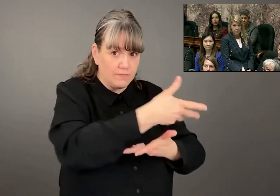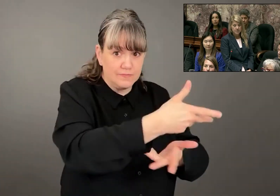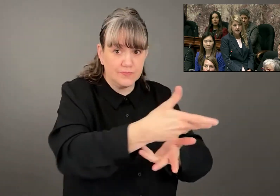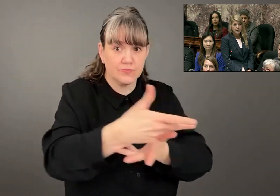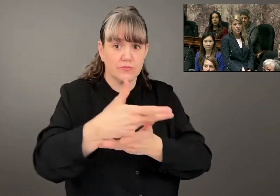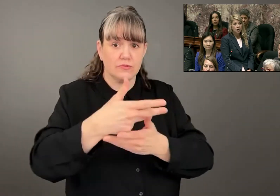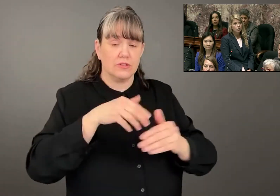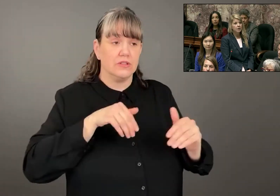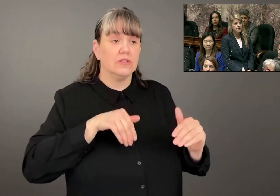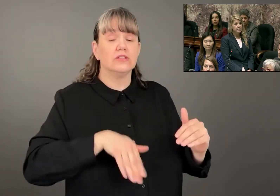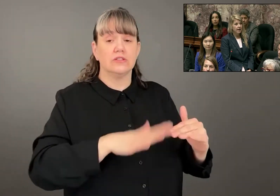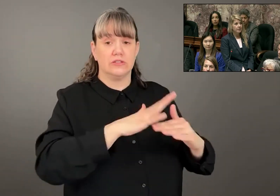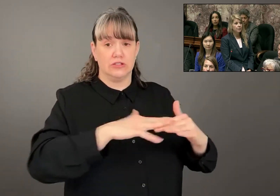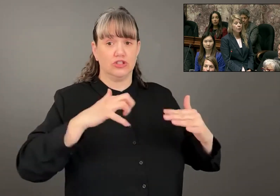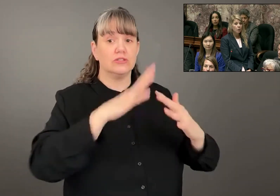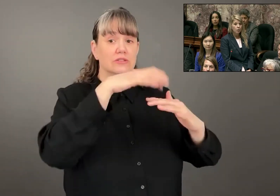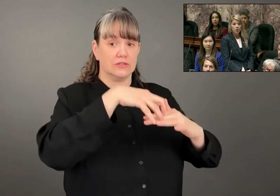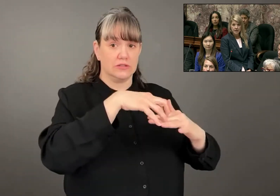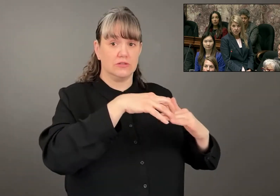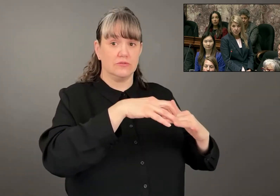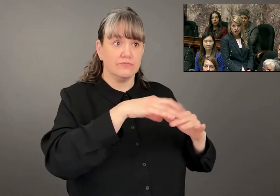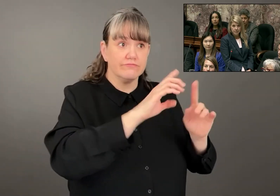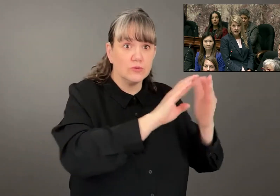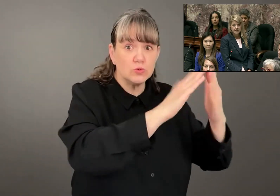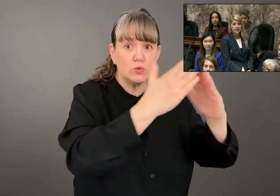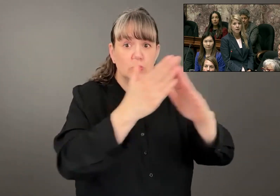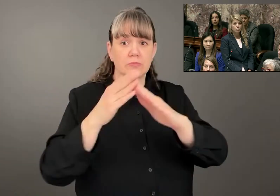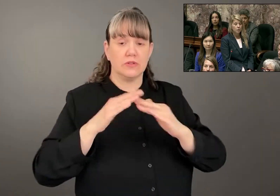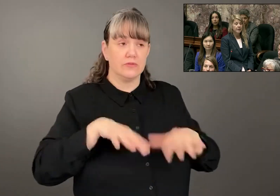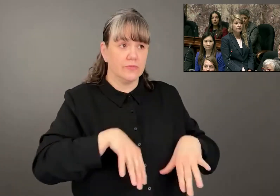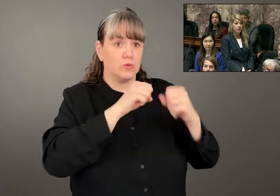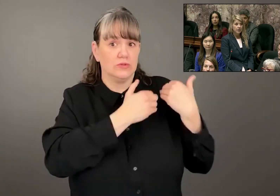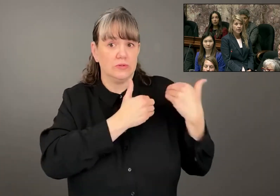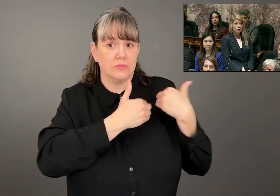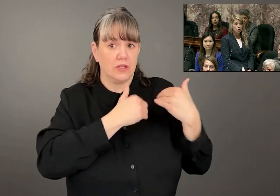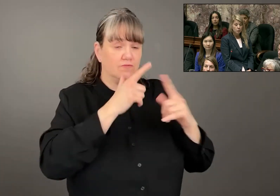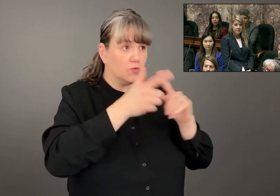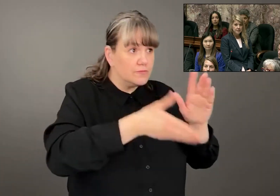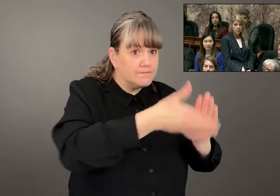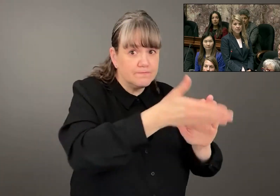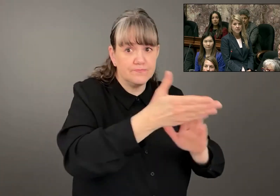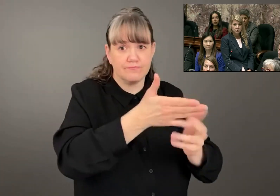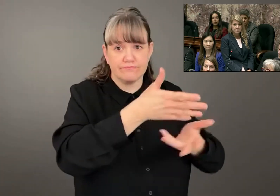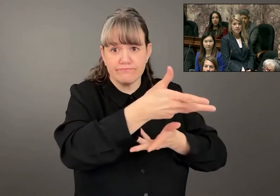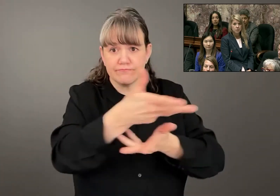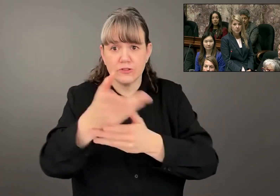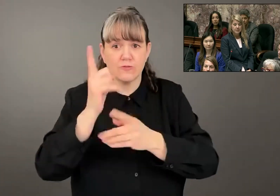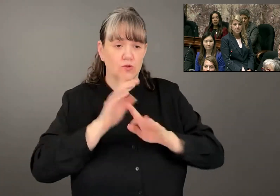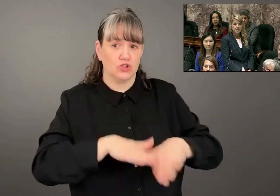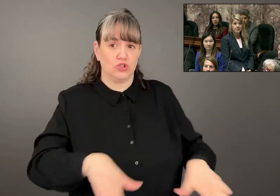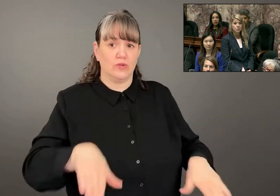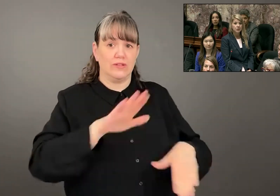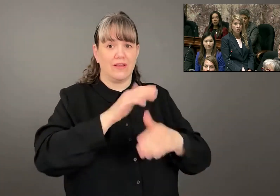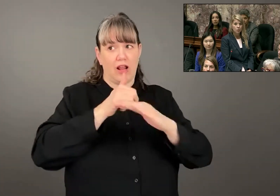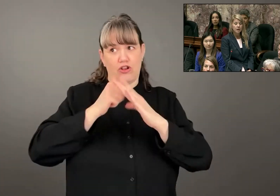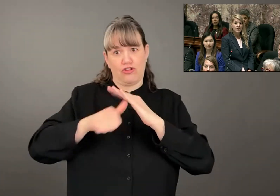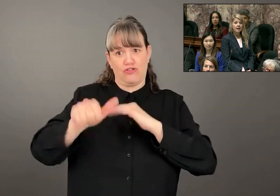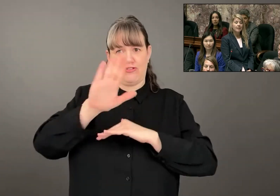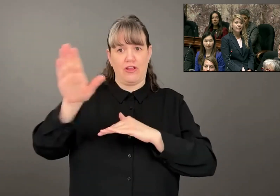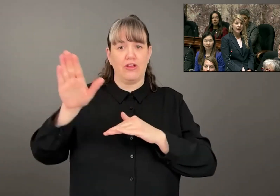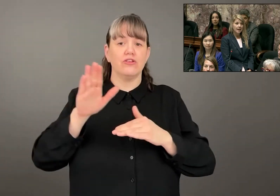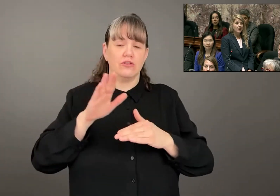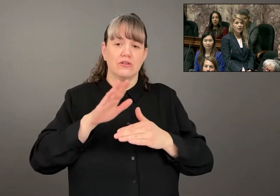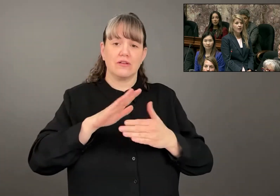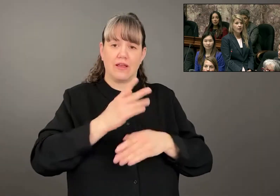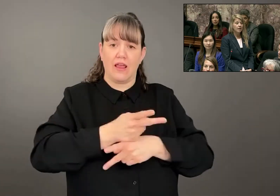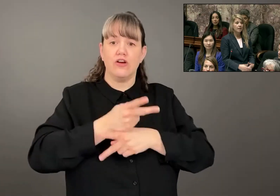this province. We have signed 4 coordination agreements and are working very closely with Indigenous communities because we know